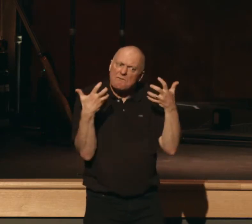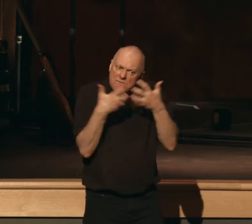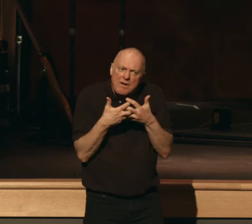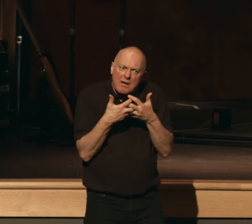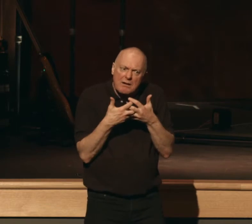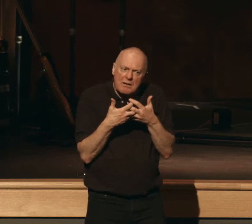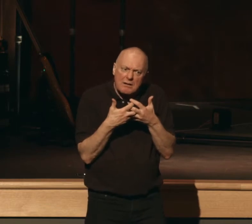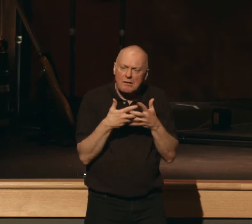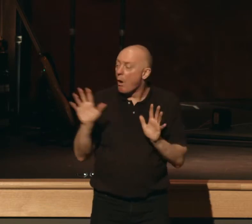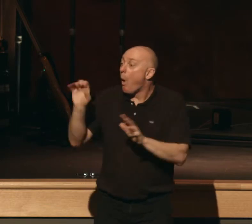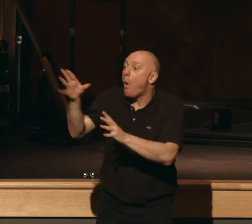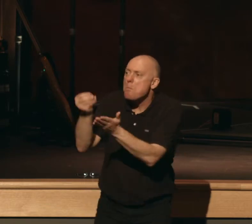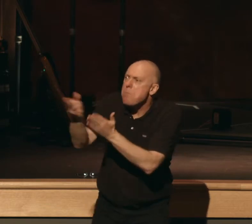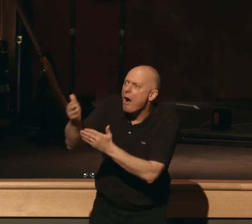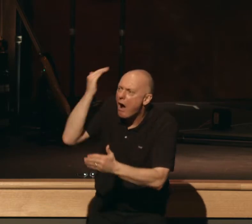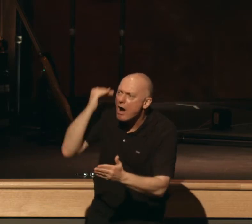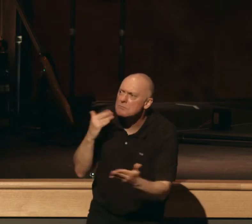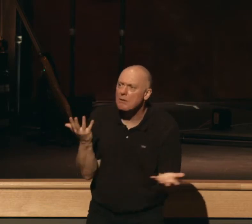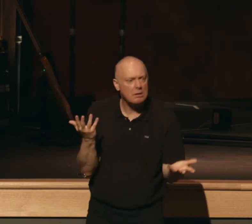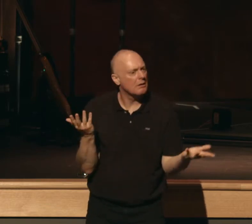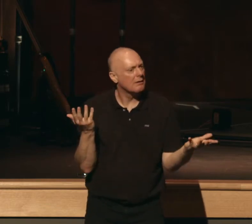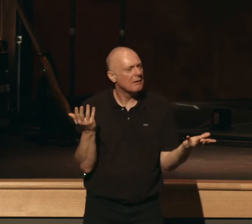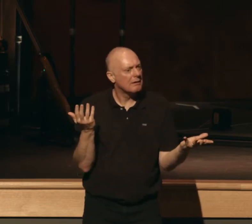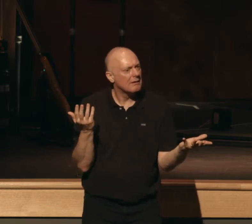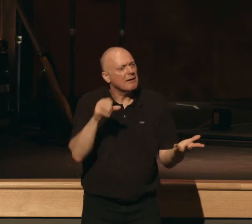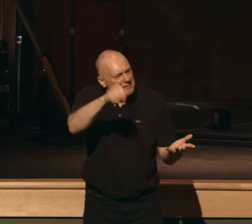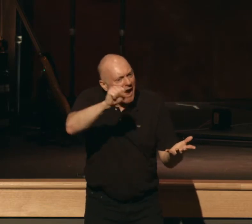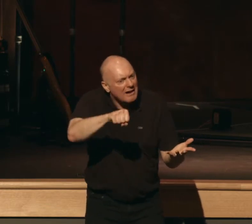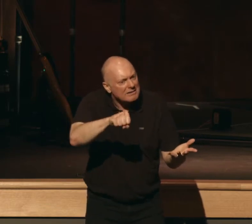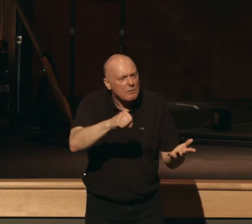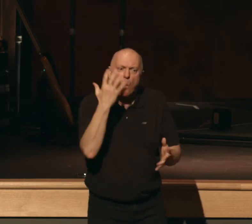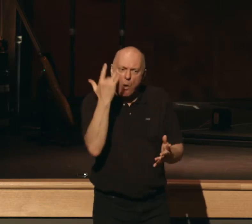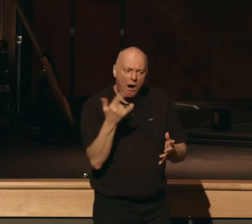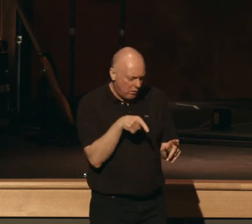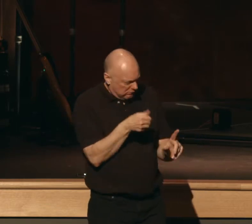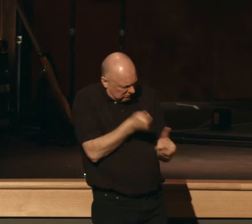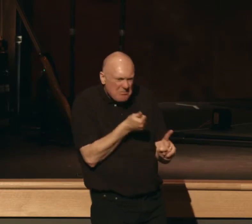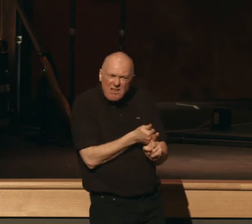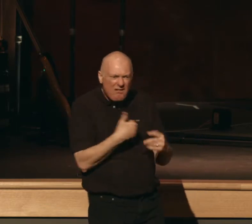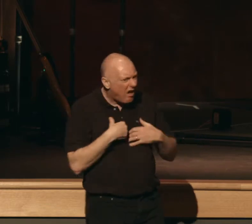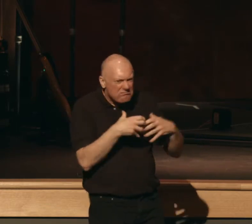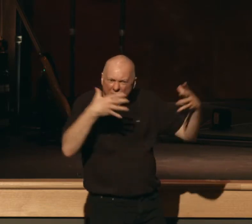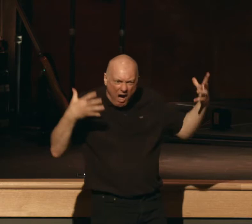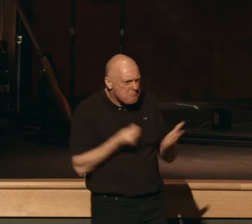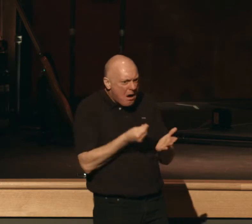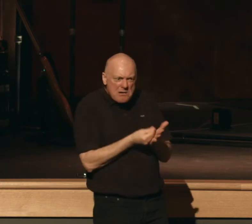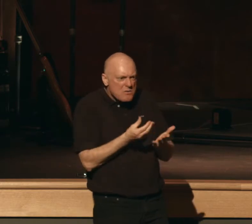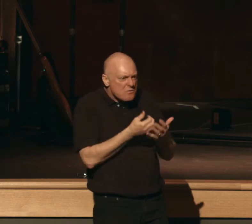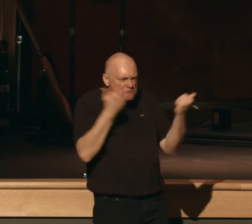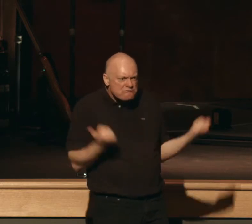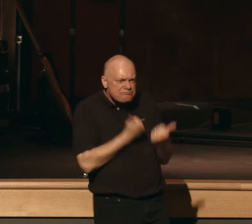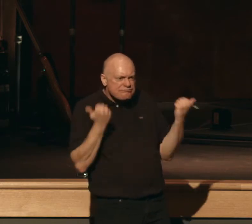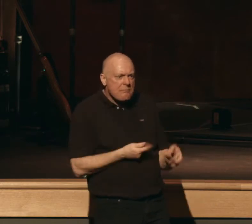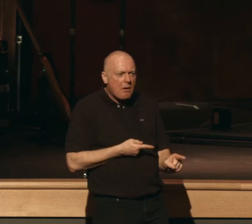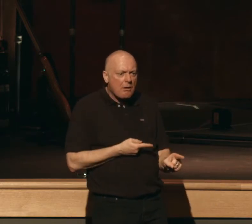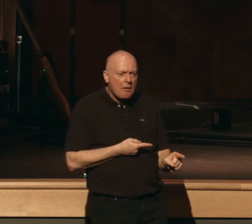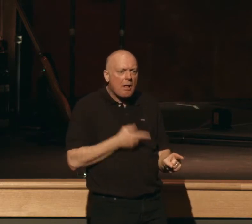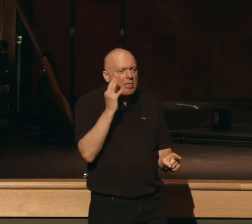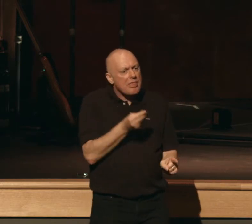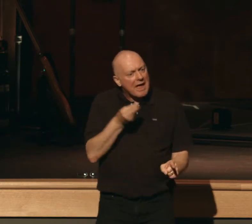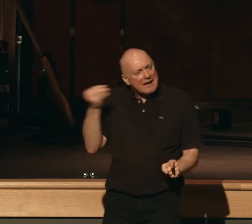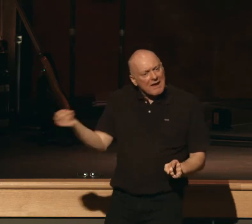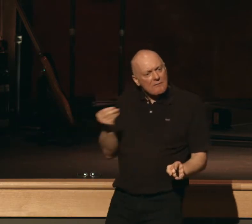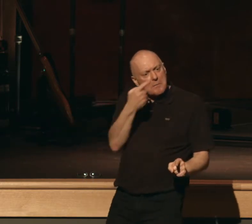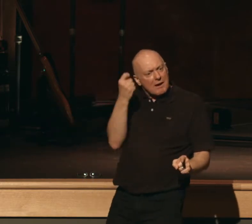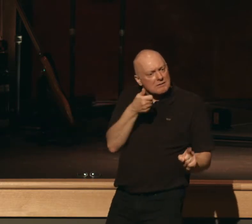purchase a hospital, then yes, they would be giving out of their wealth, they would be giving from their wealth, but they would also be giving according